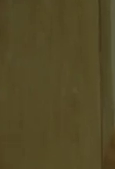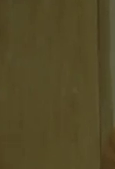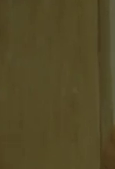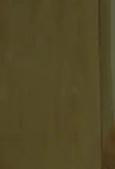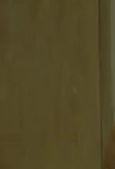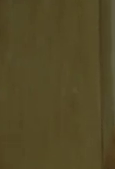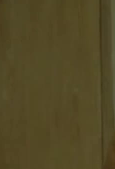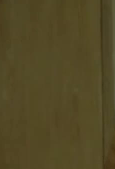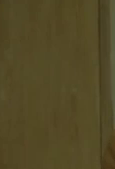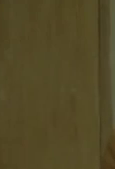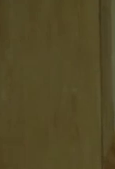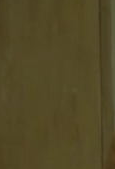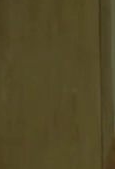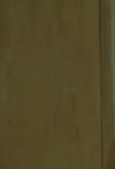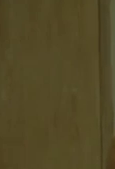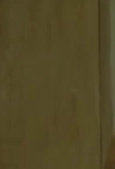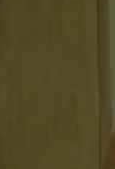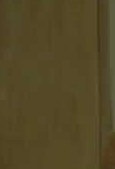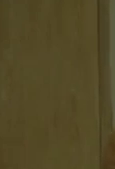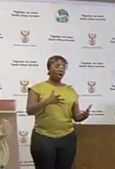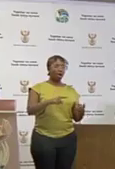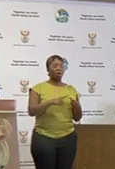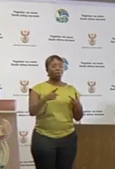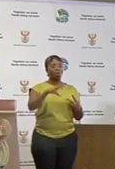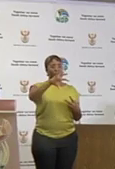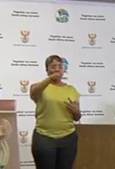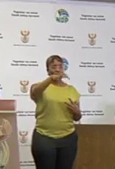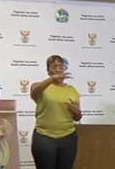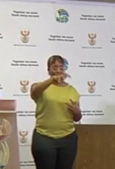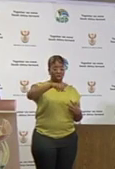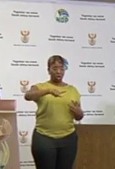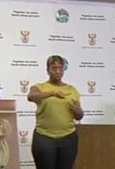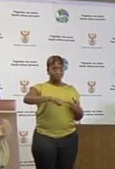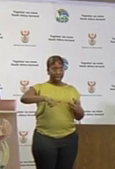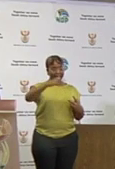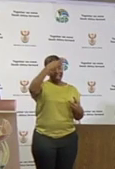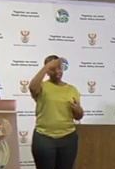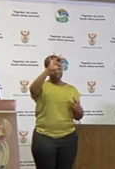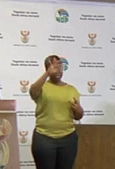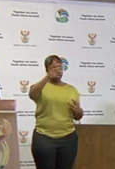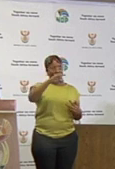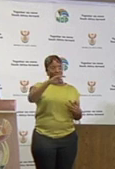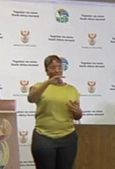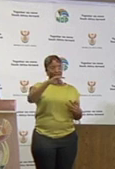about maybe the councillors or the provincial government, are not